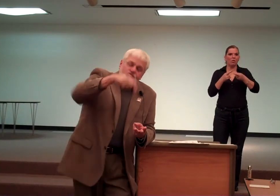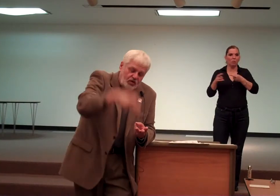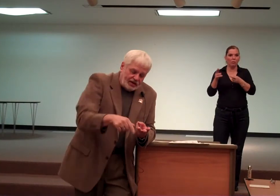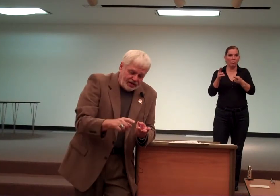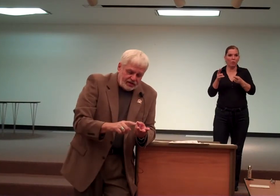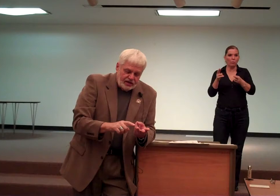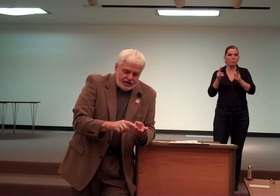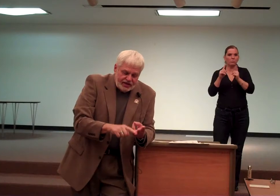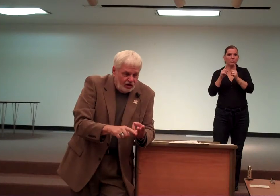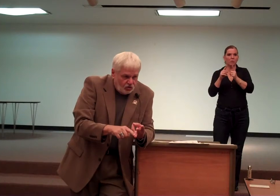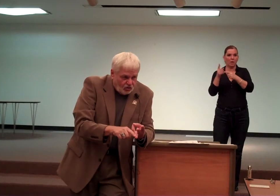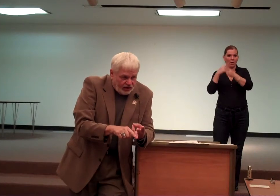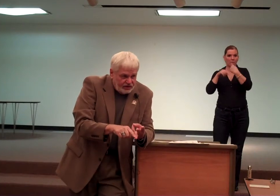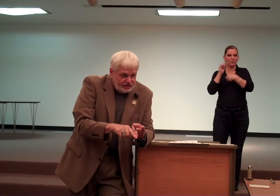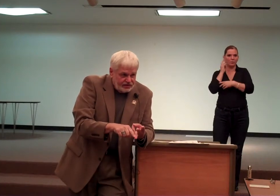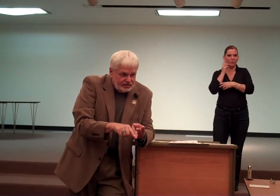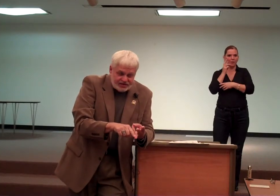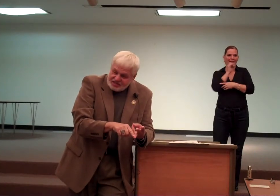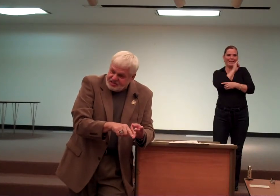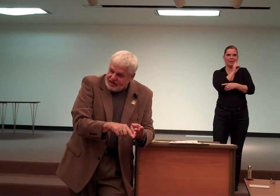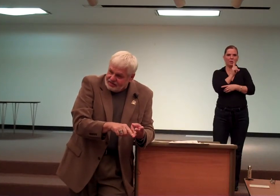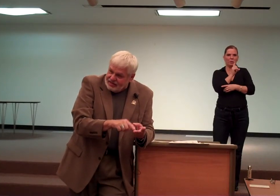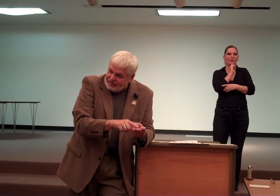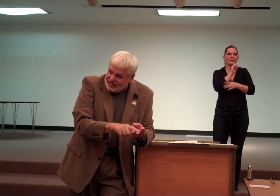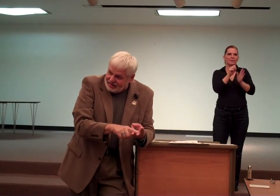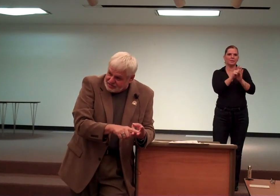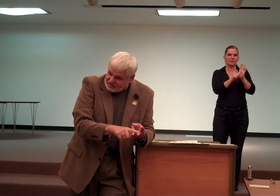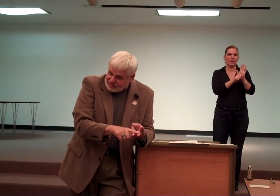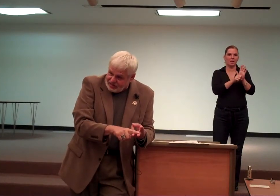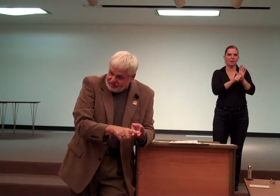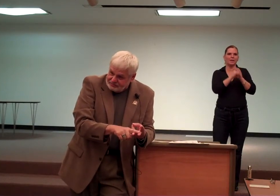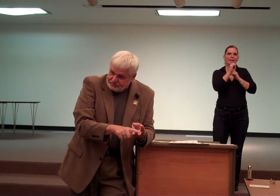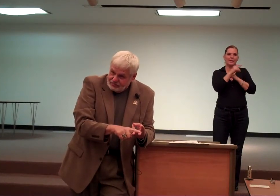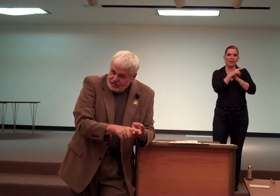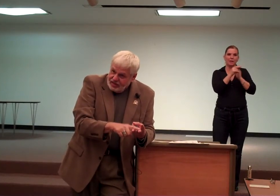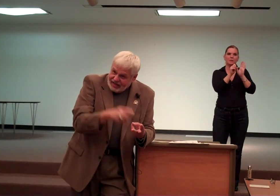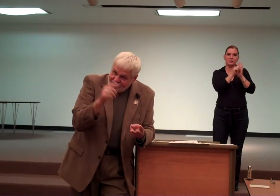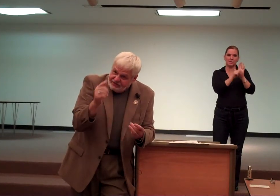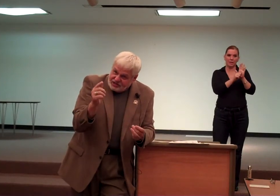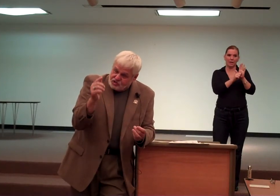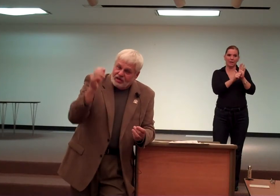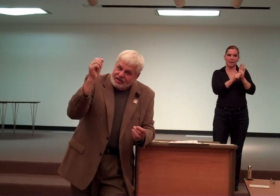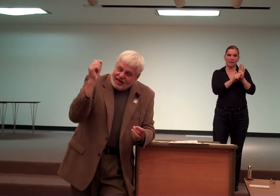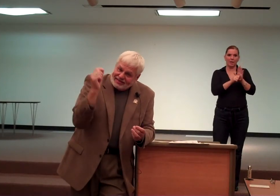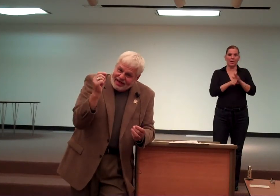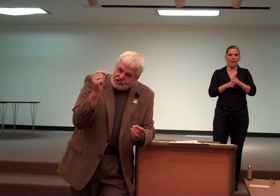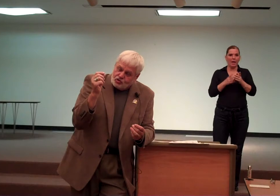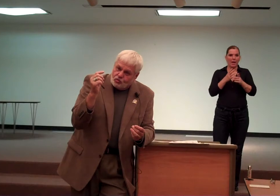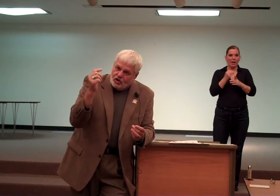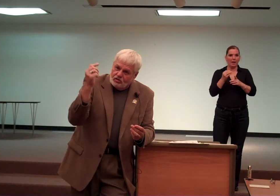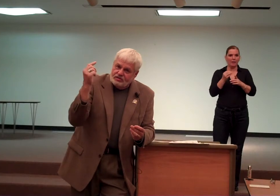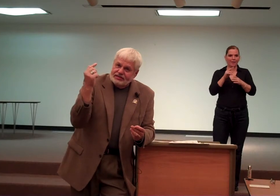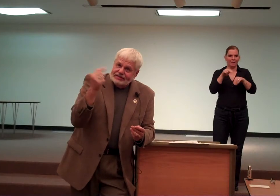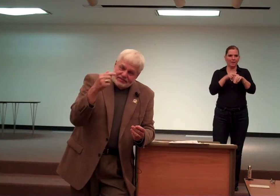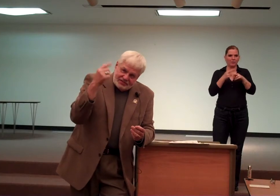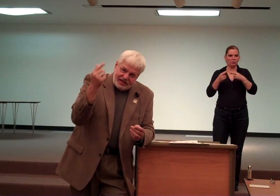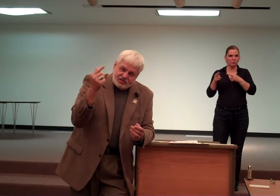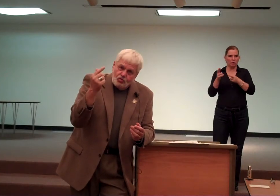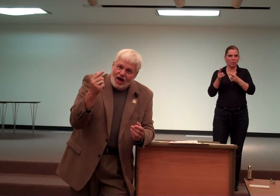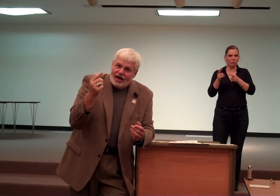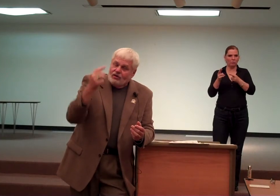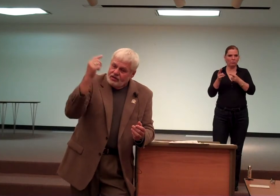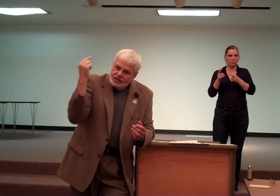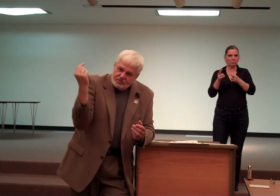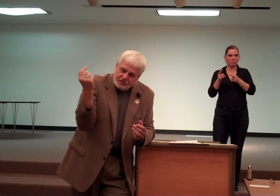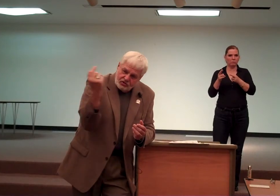road reaches Wheeling, Illinois is a state. Indiana is a state. And eventually that national road